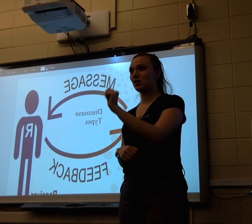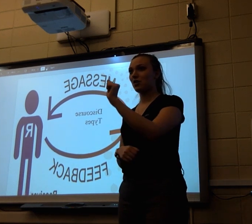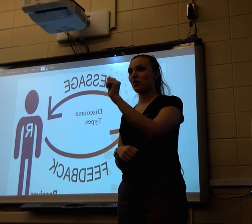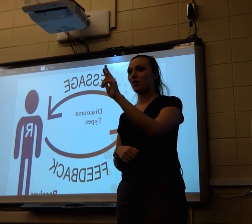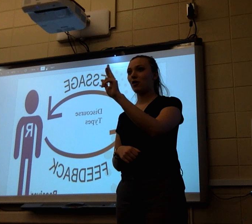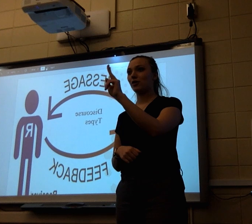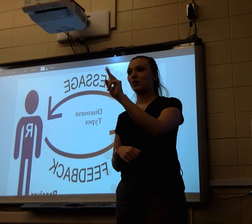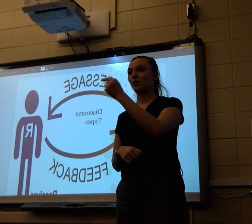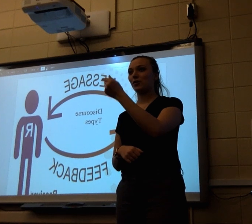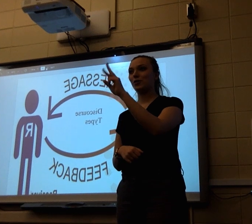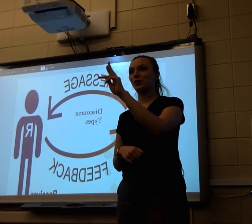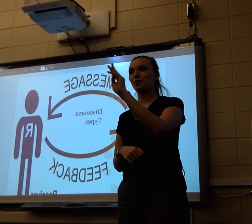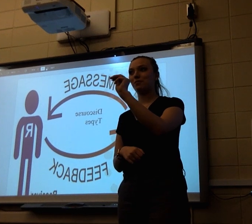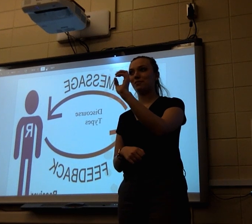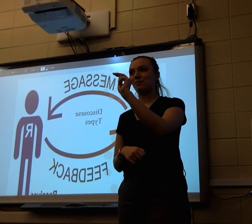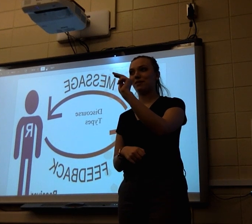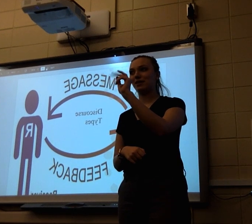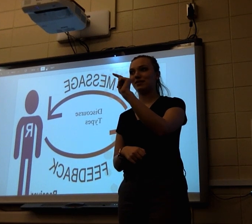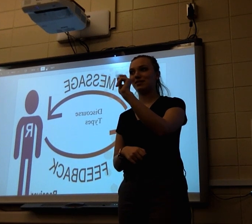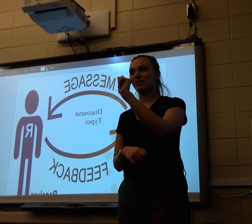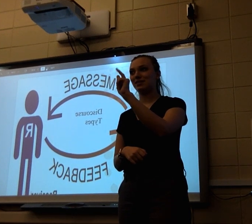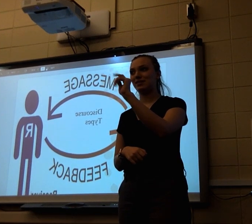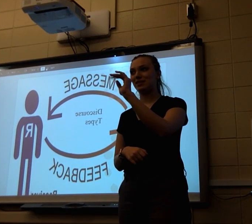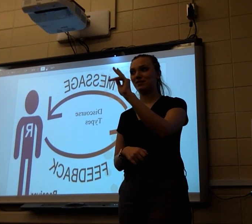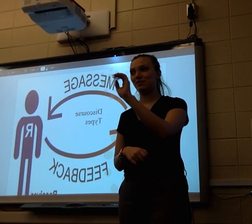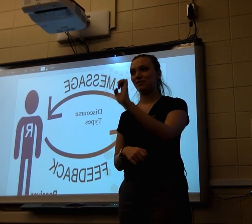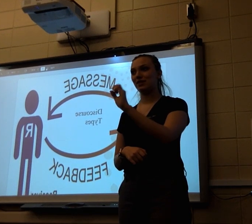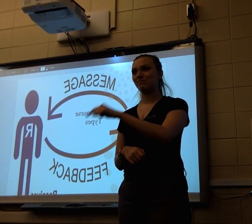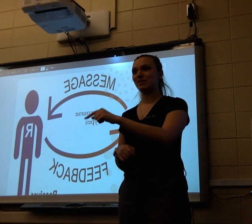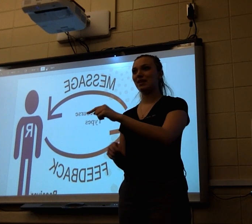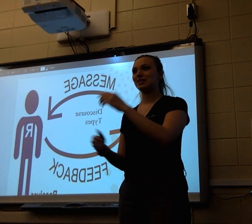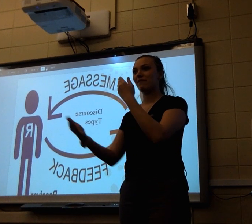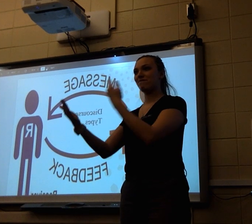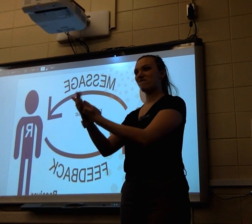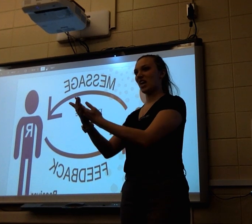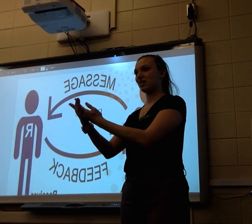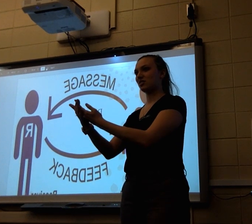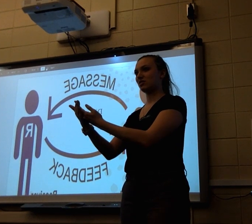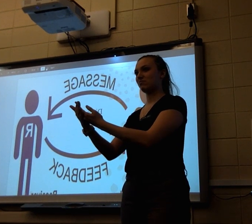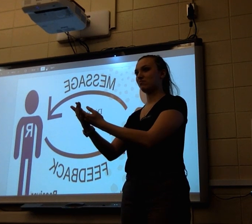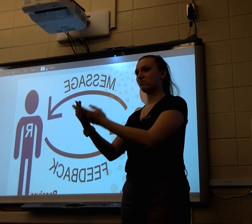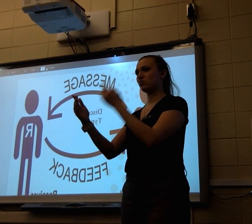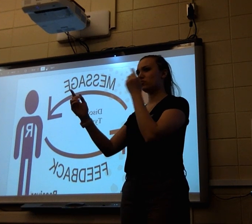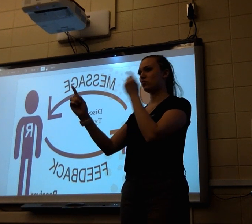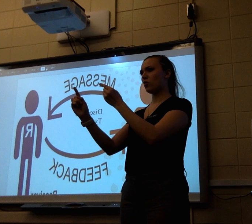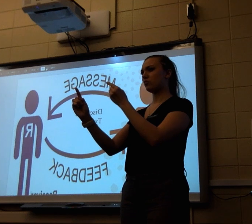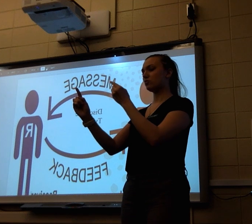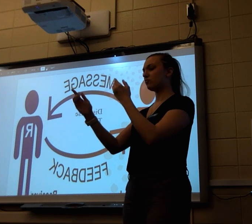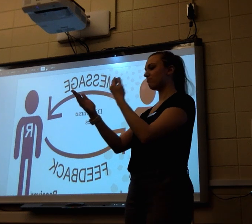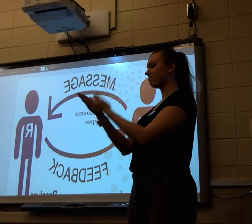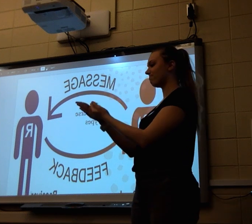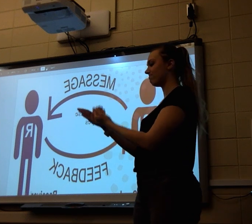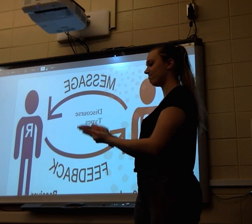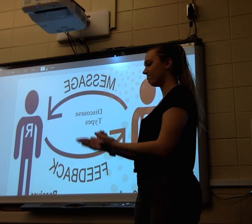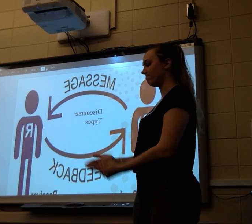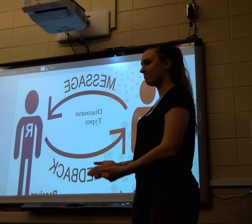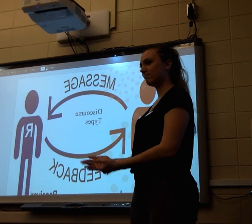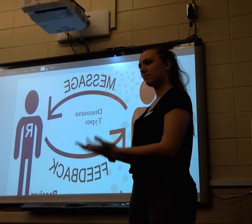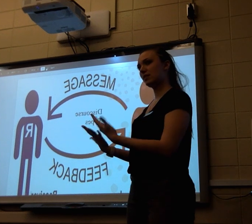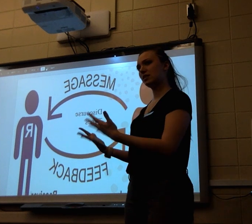Okay. So argumentative and persuasive start the same typically, right? An argumentative piece is I'm just sharing